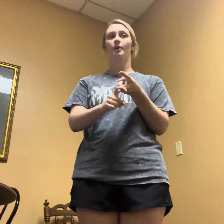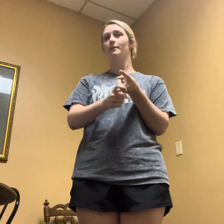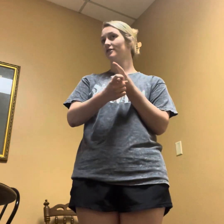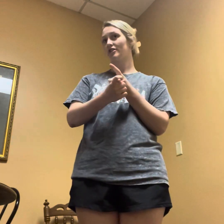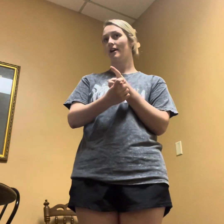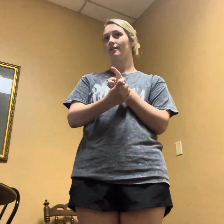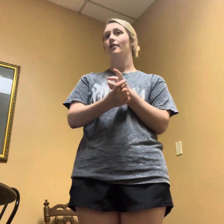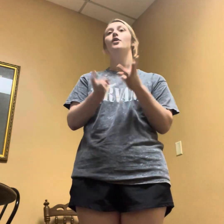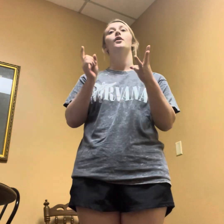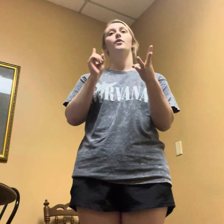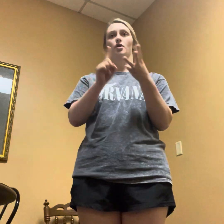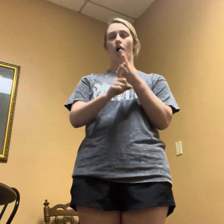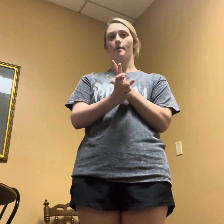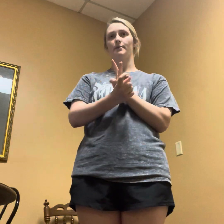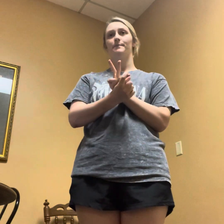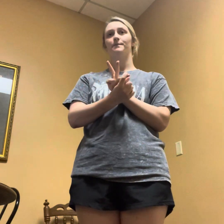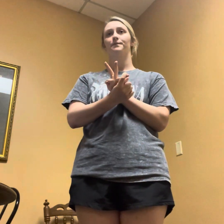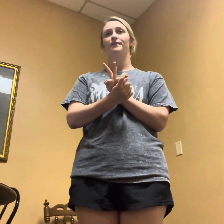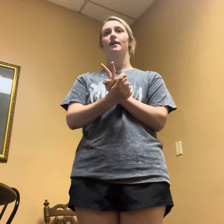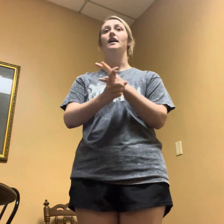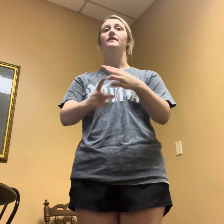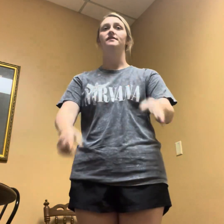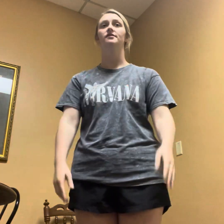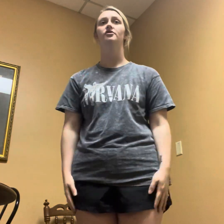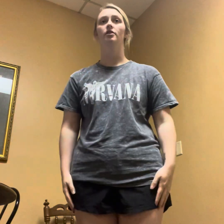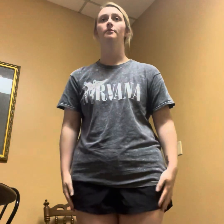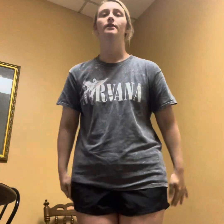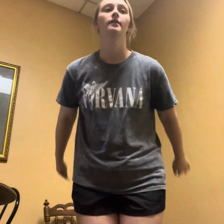jumping jack, or hop. And this is a jump.